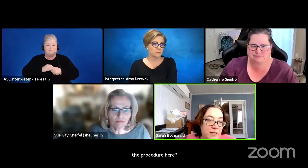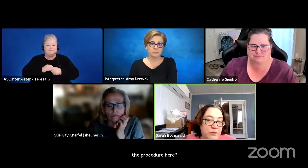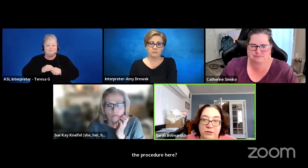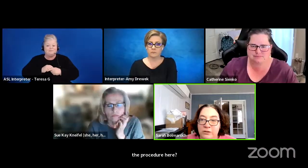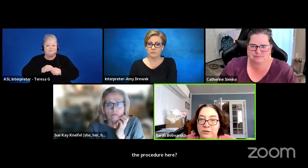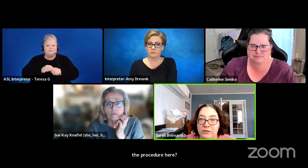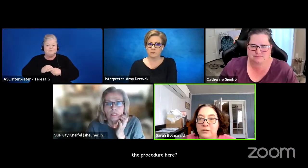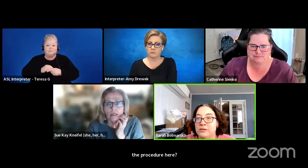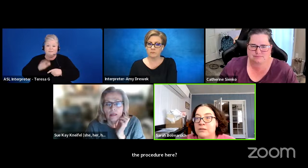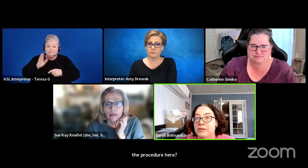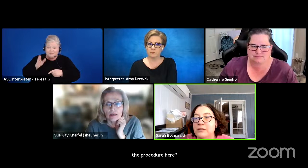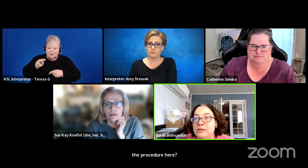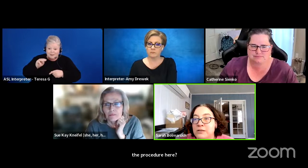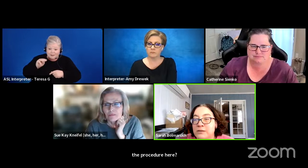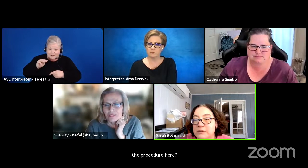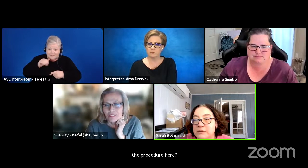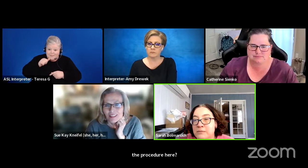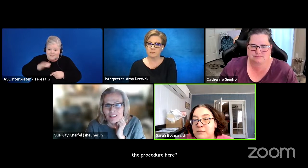Ms. Neifel?